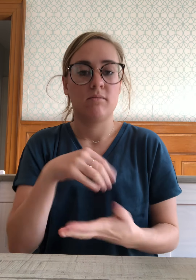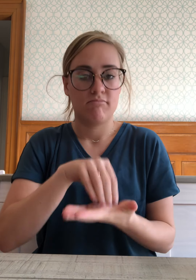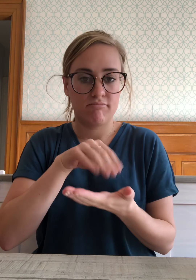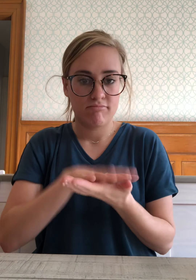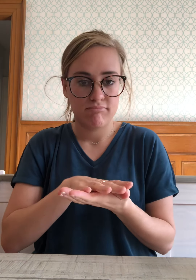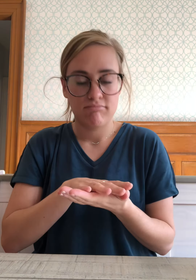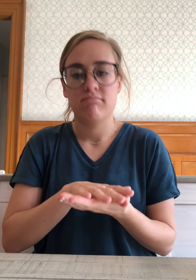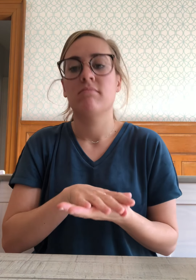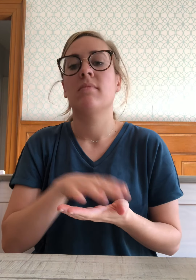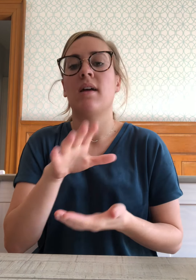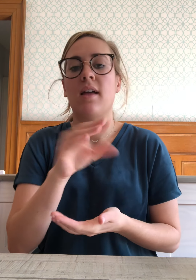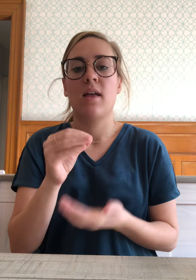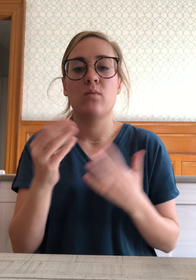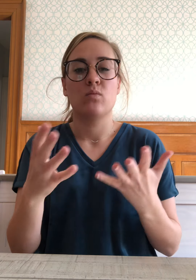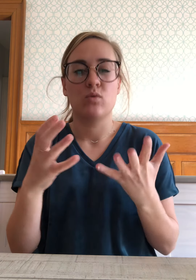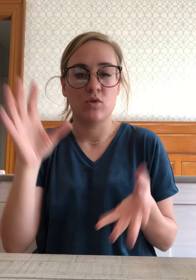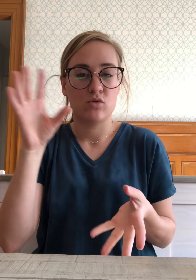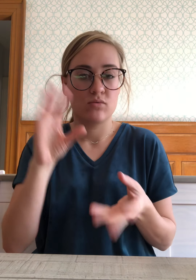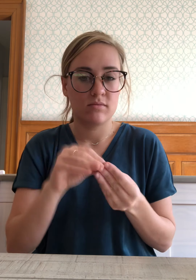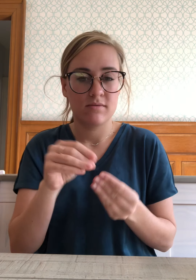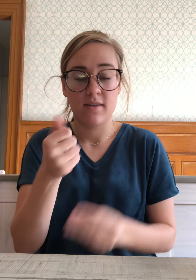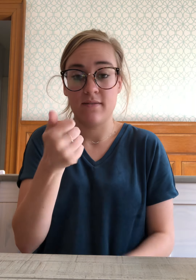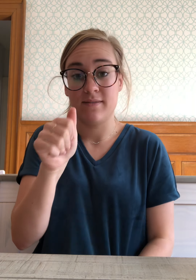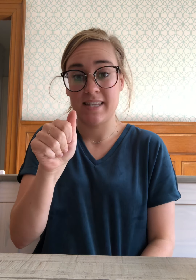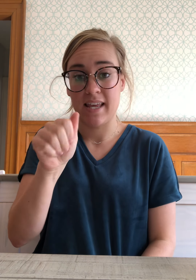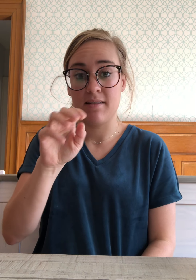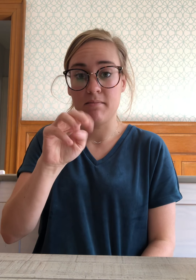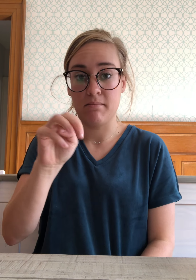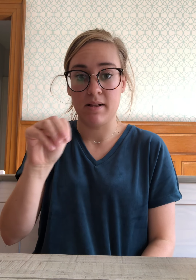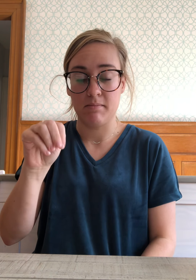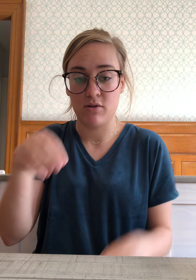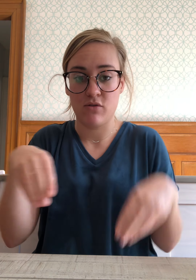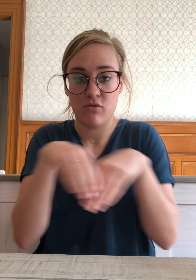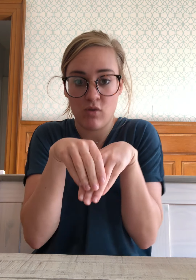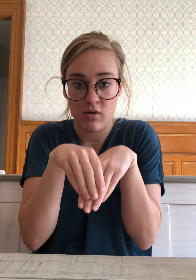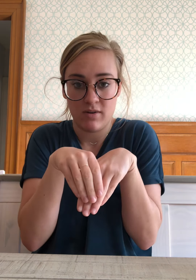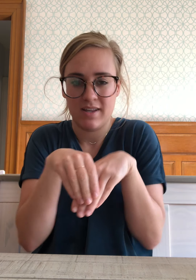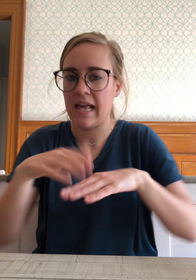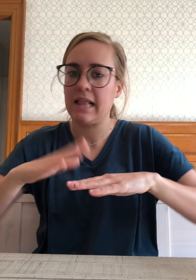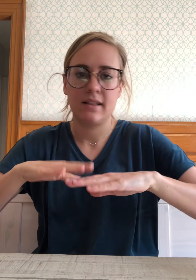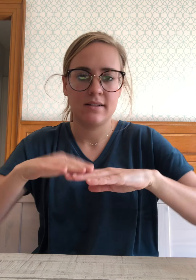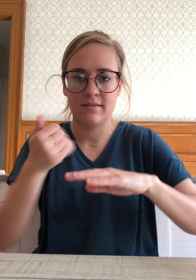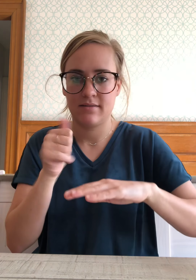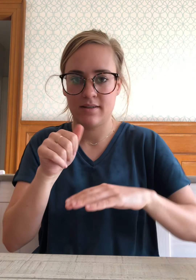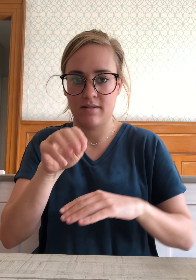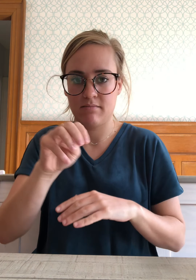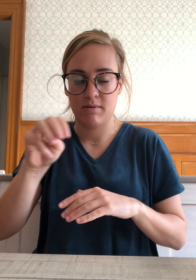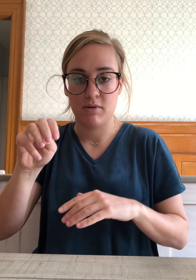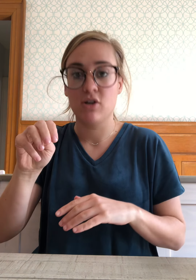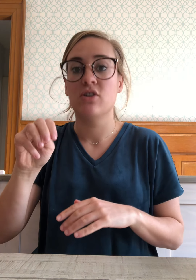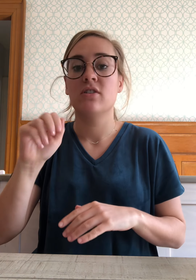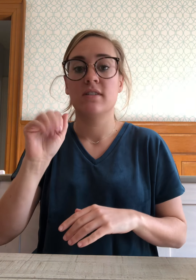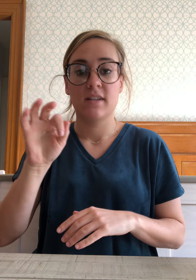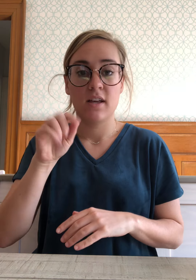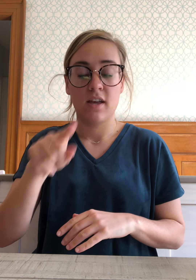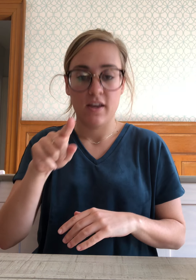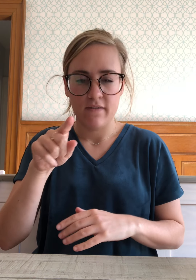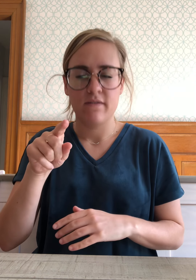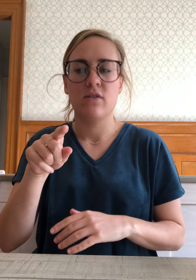crowding, at least. If you do a space analysis and you find this degree of crowding, then we can begin